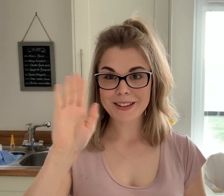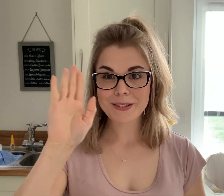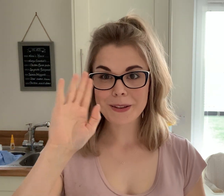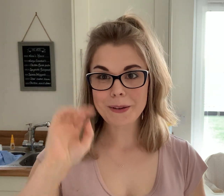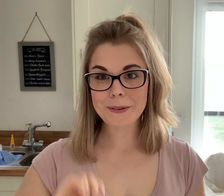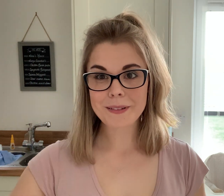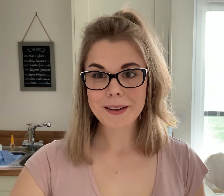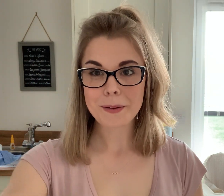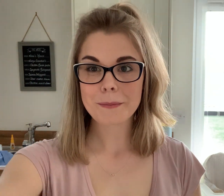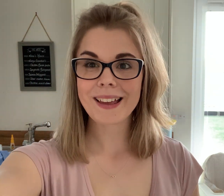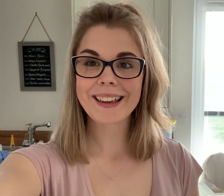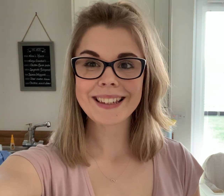See you soon. Bye! Bye!